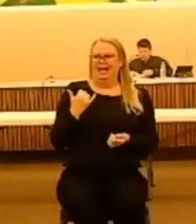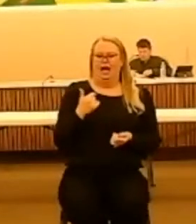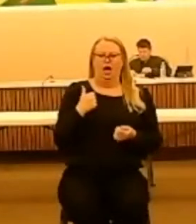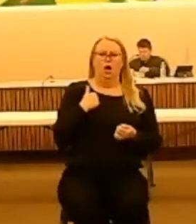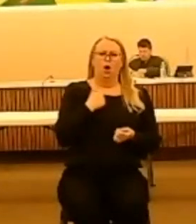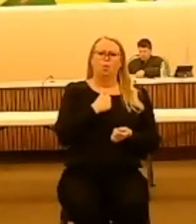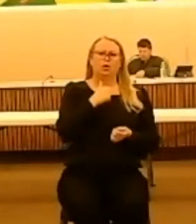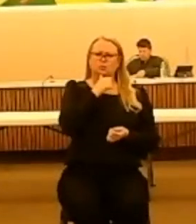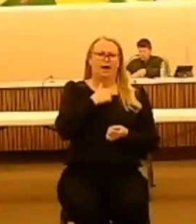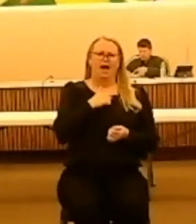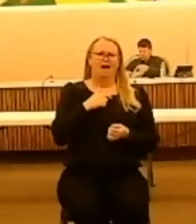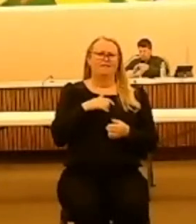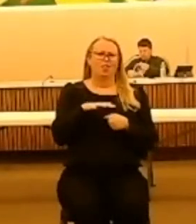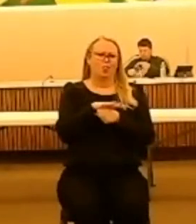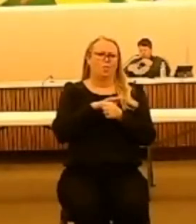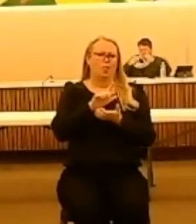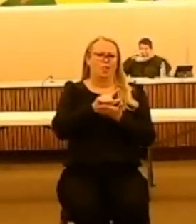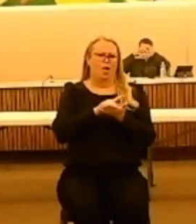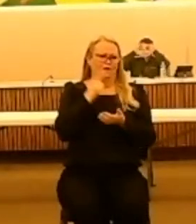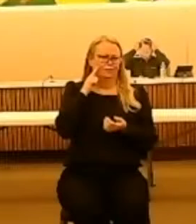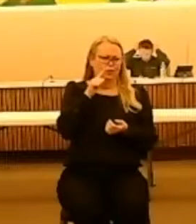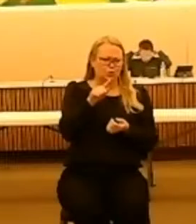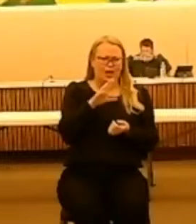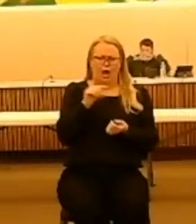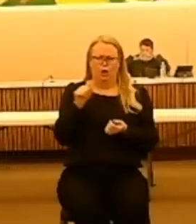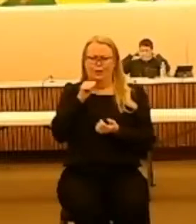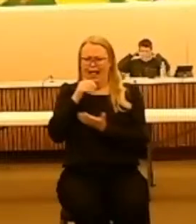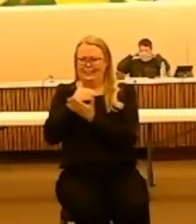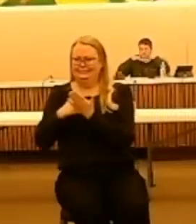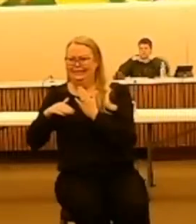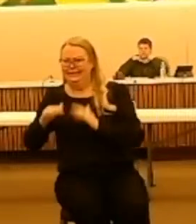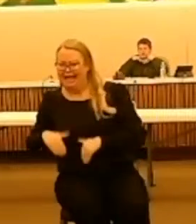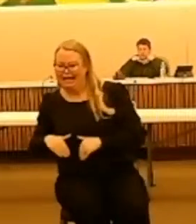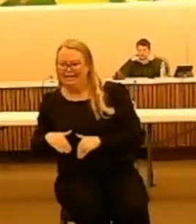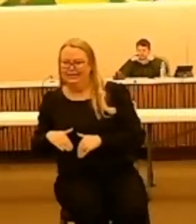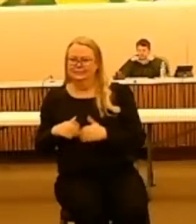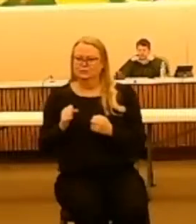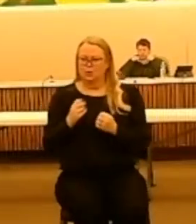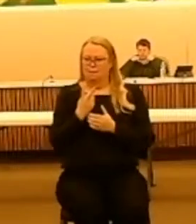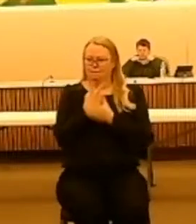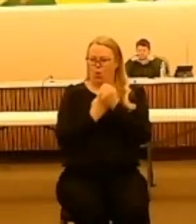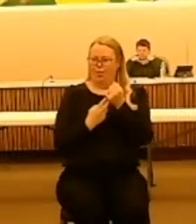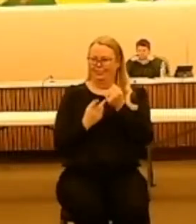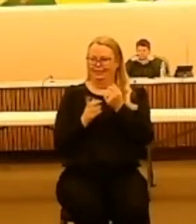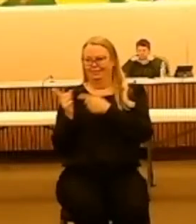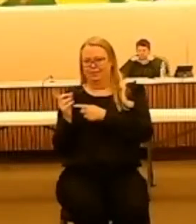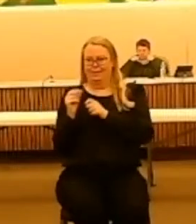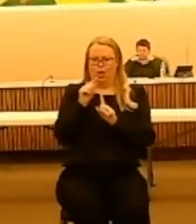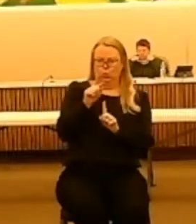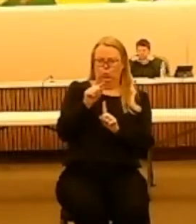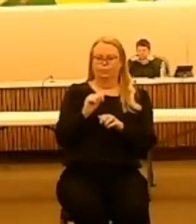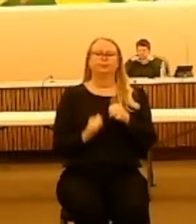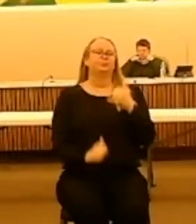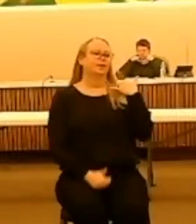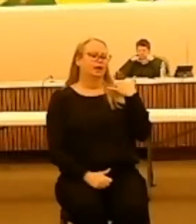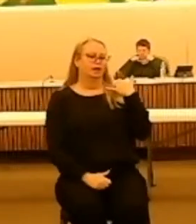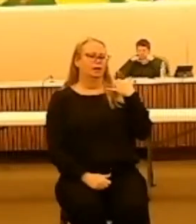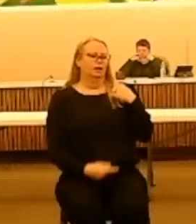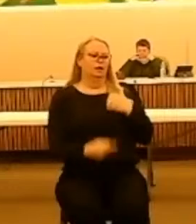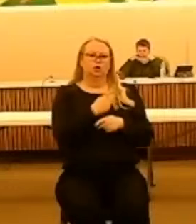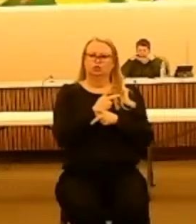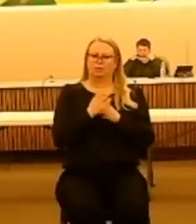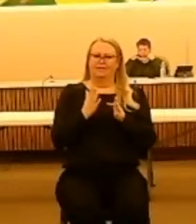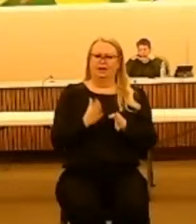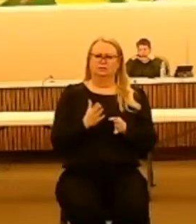don't have the local law in place yet, and they don't have it listed. Let me, I just want to go look to see. I'm curious if it's even, if